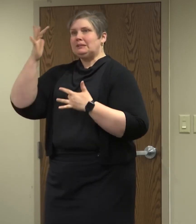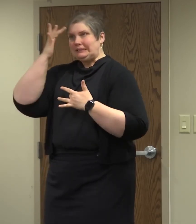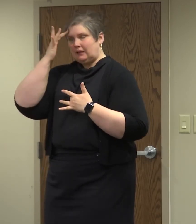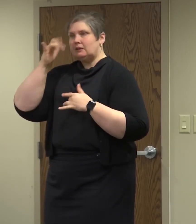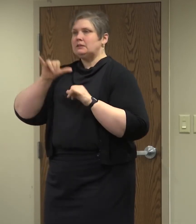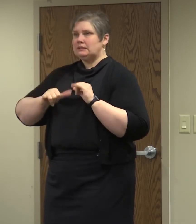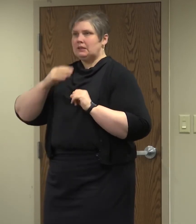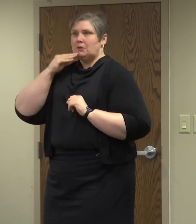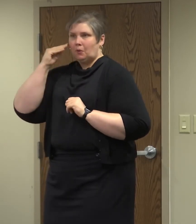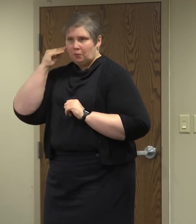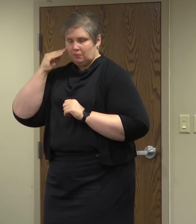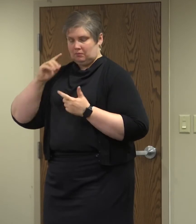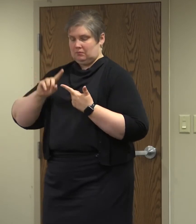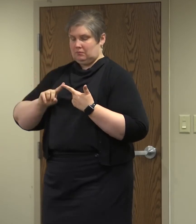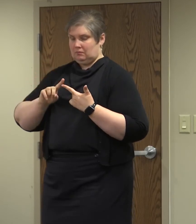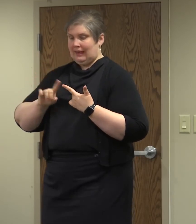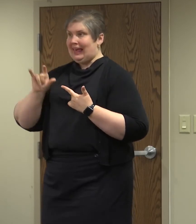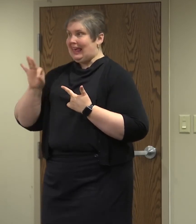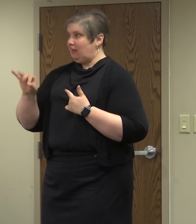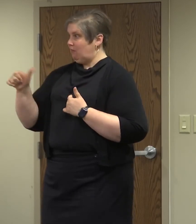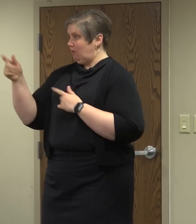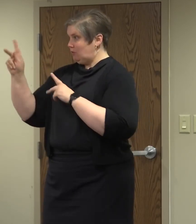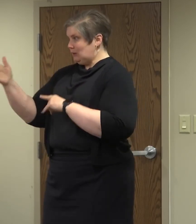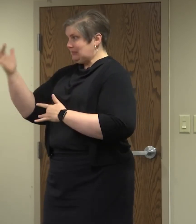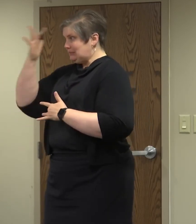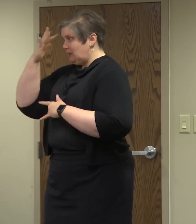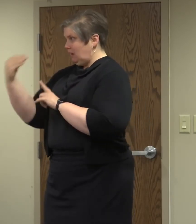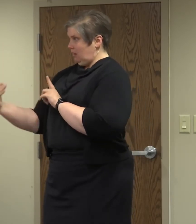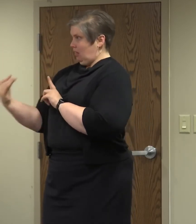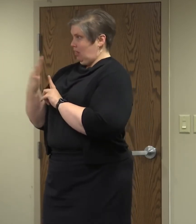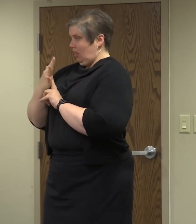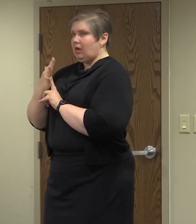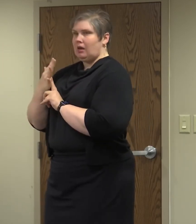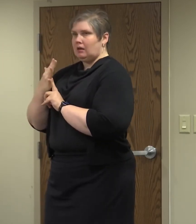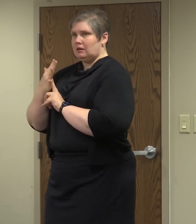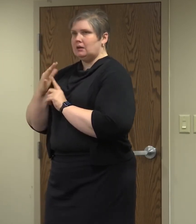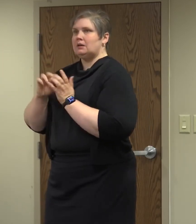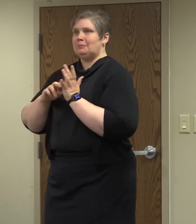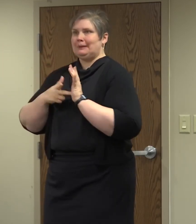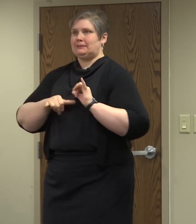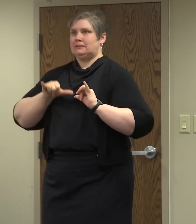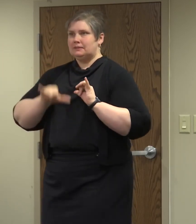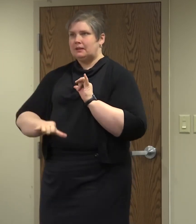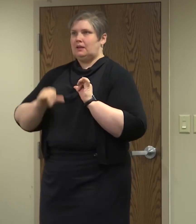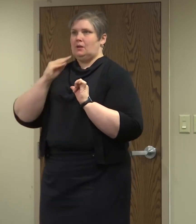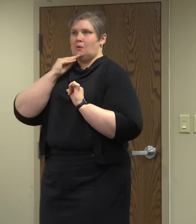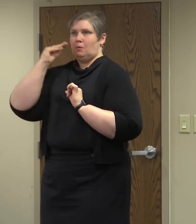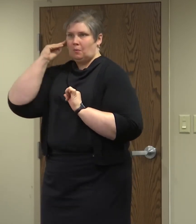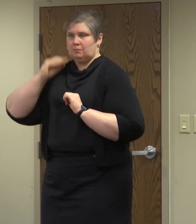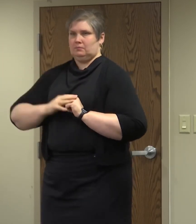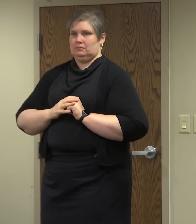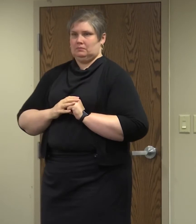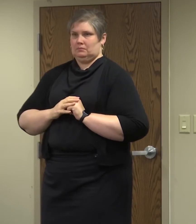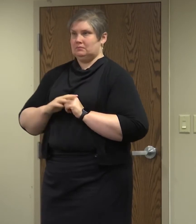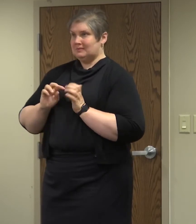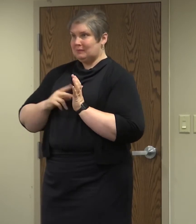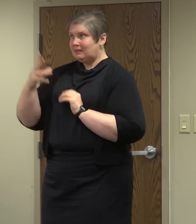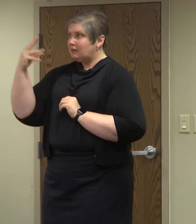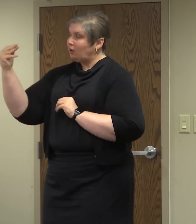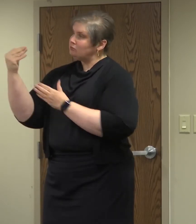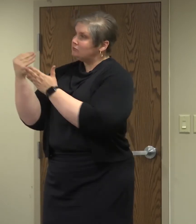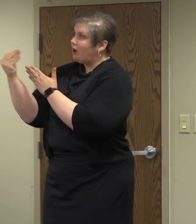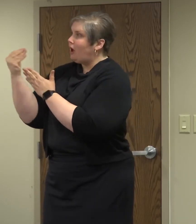means no shopping, no sports, no going to the movies. It means staying at home and staying contained so that